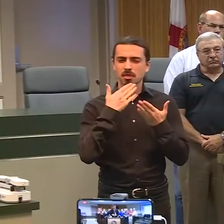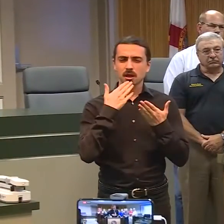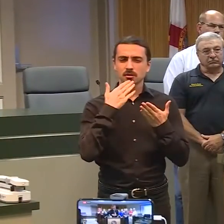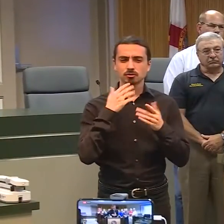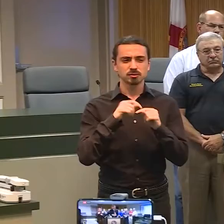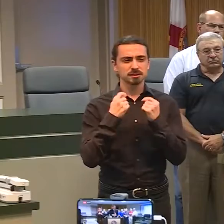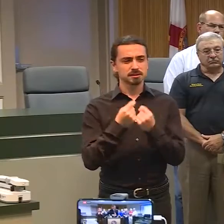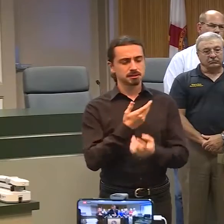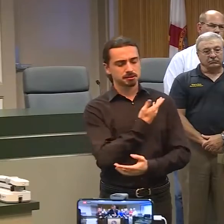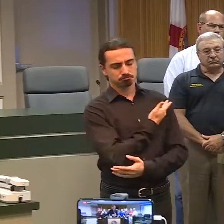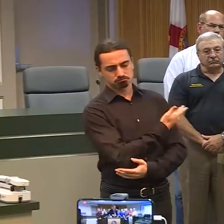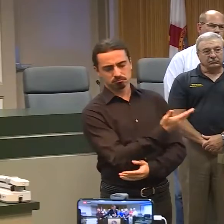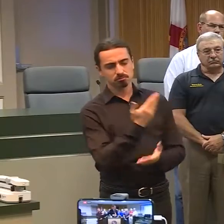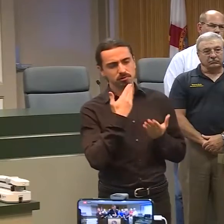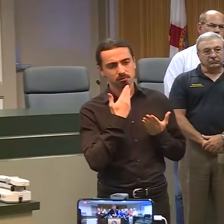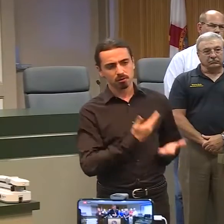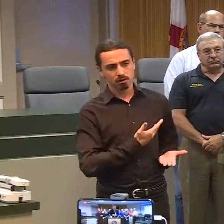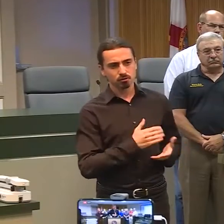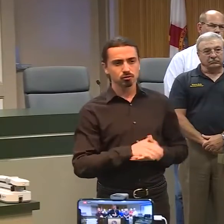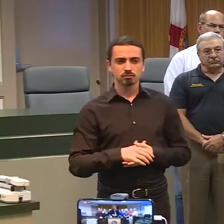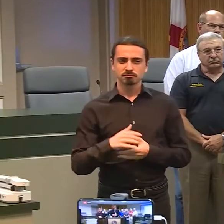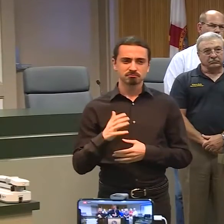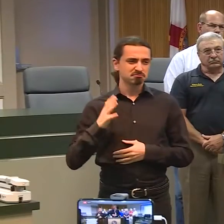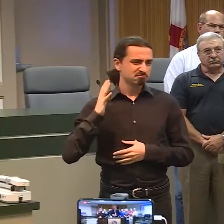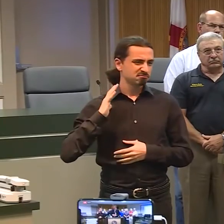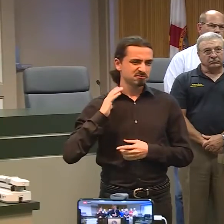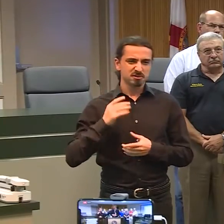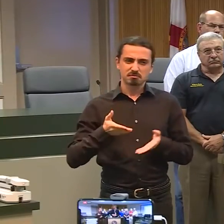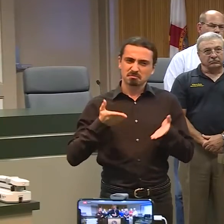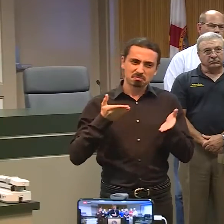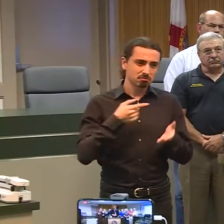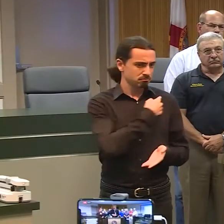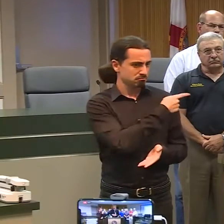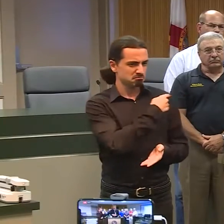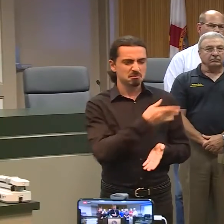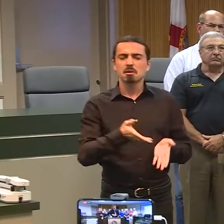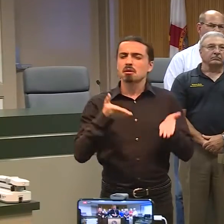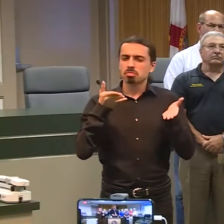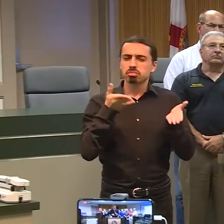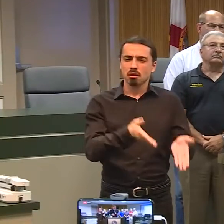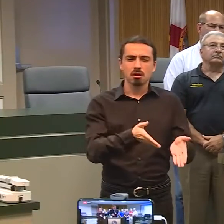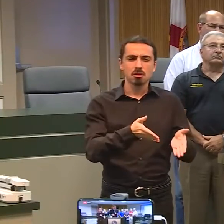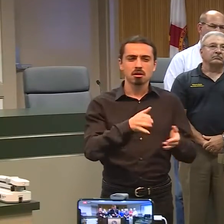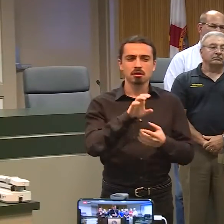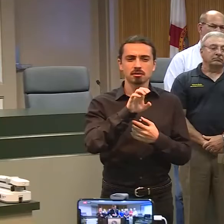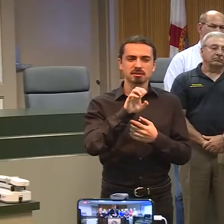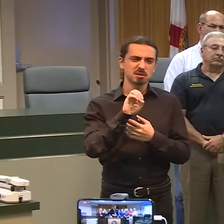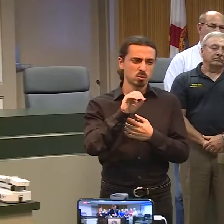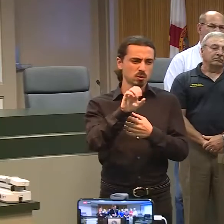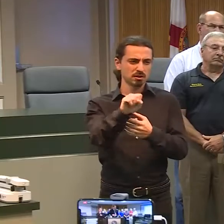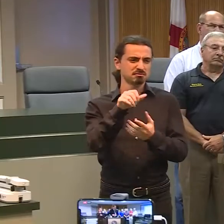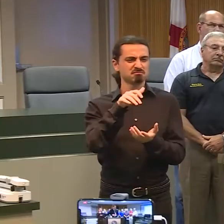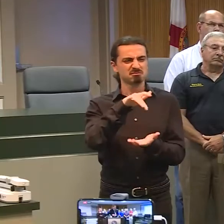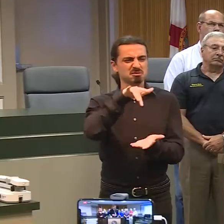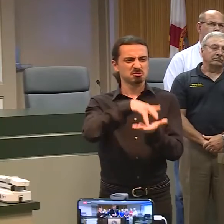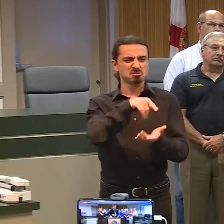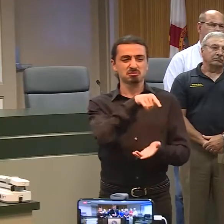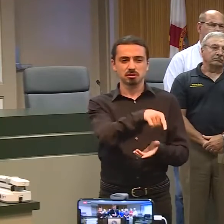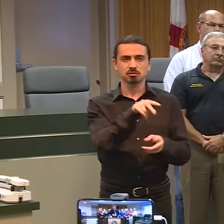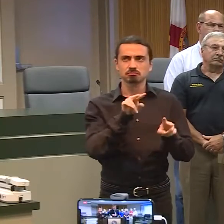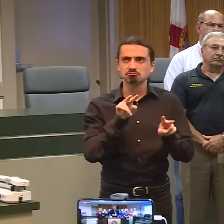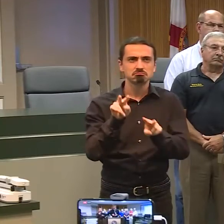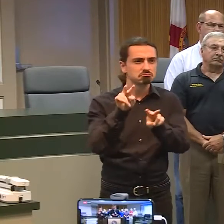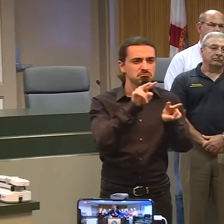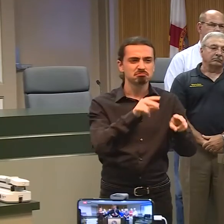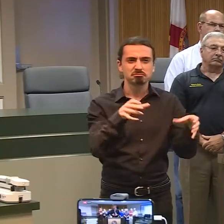either been there or had representatives for the past week at the Emergency Operations Center as we've been preparing for Dorian. As we've